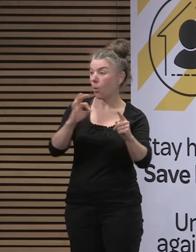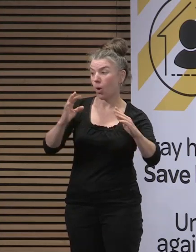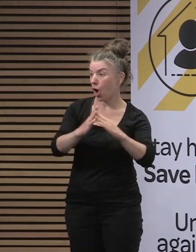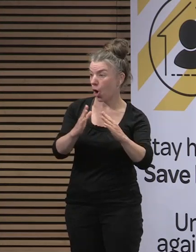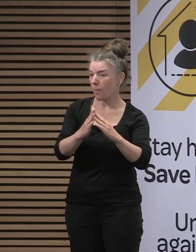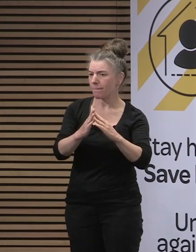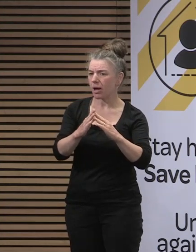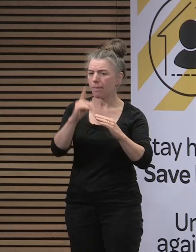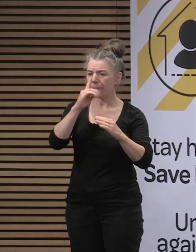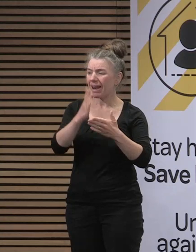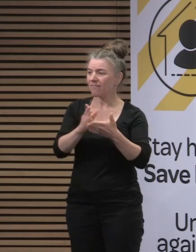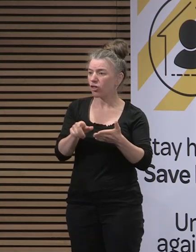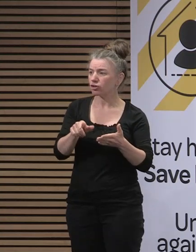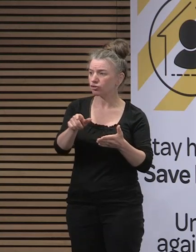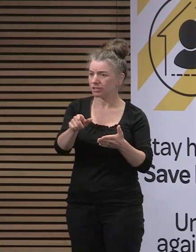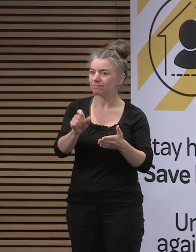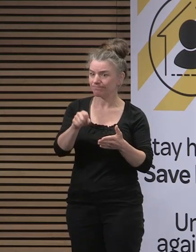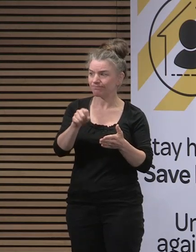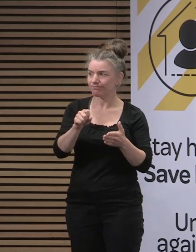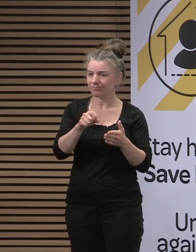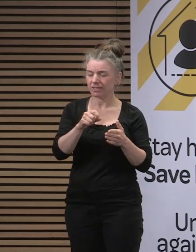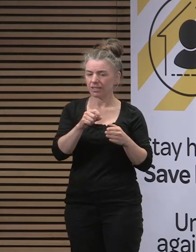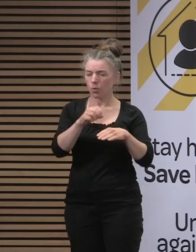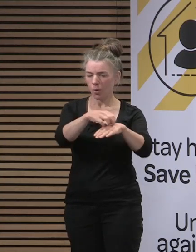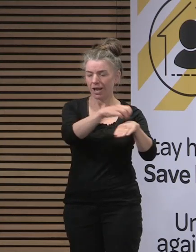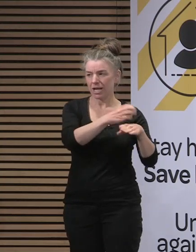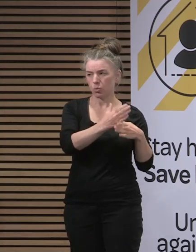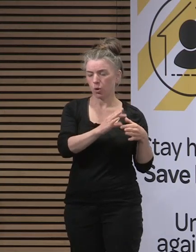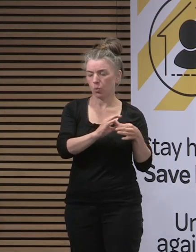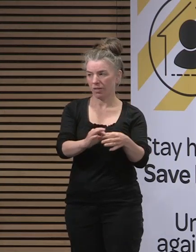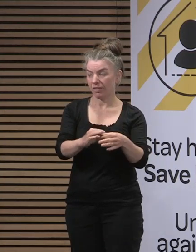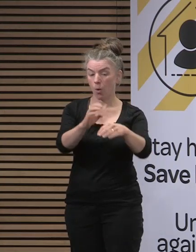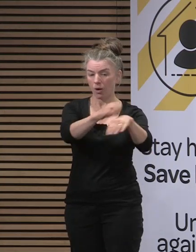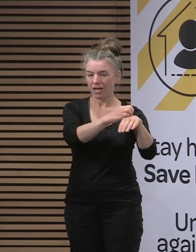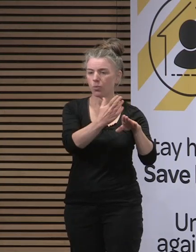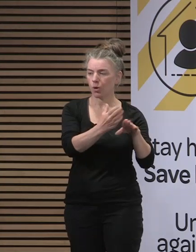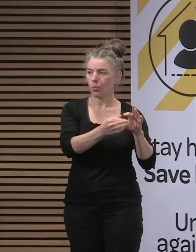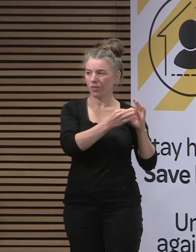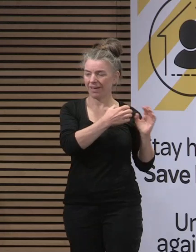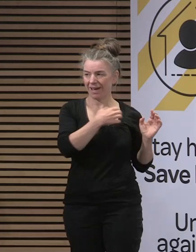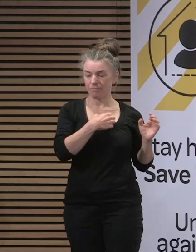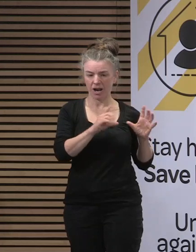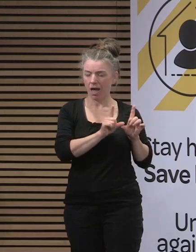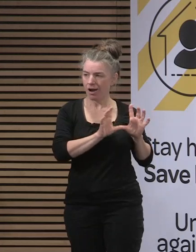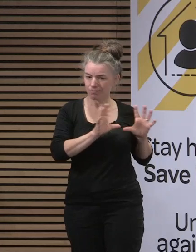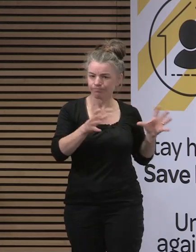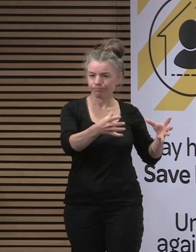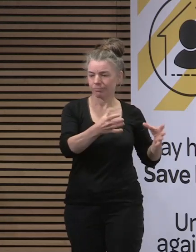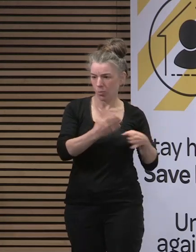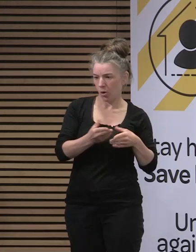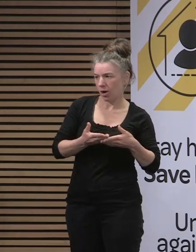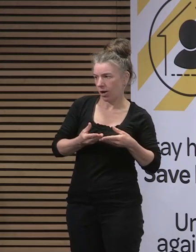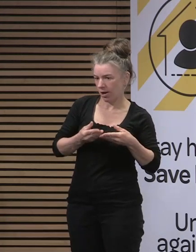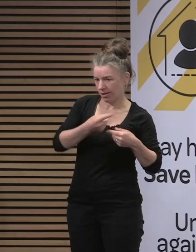are rough sleeping, are often within our NGO workforce and then work in conjunction with MSD. We consider them to be essential